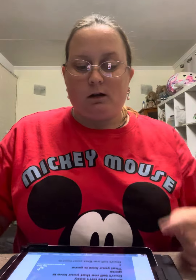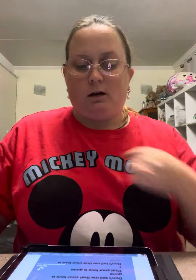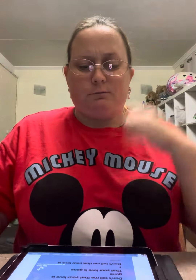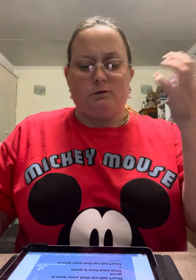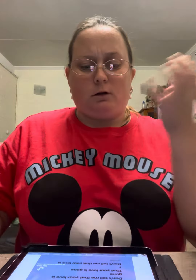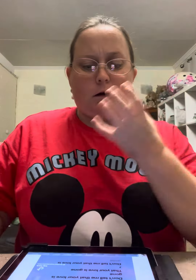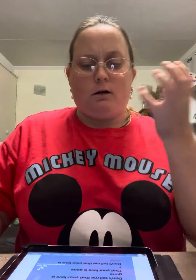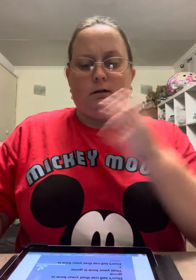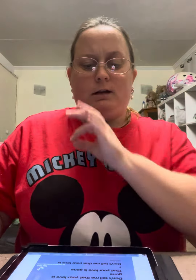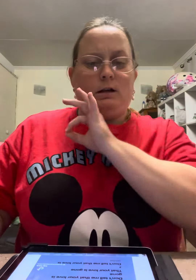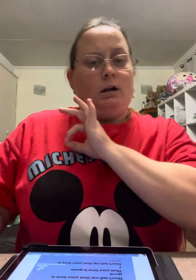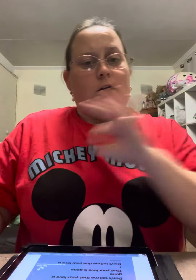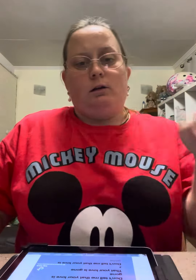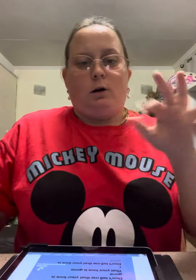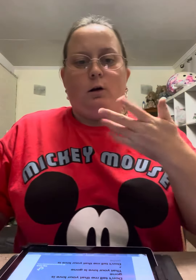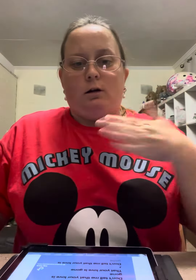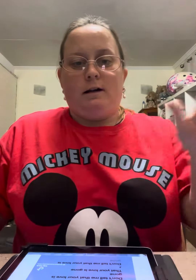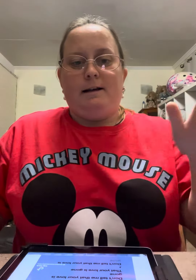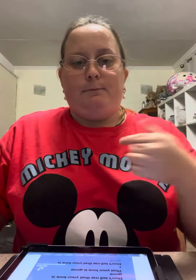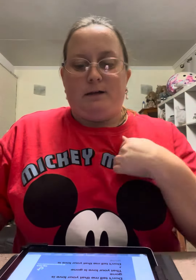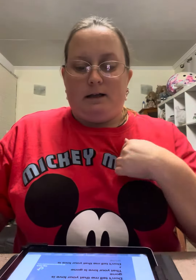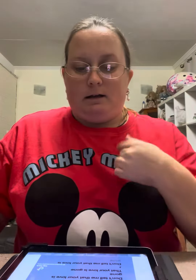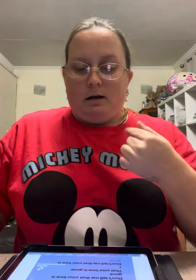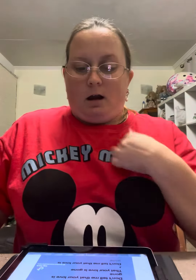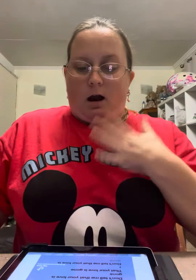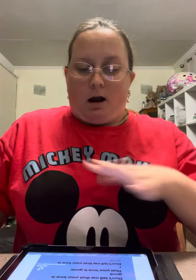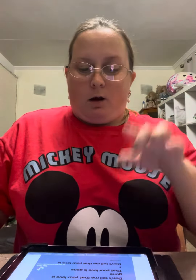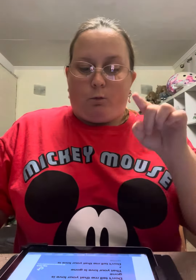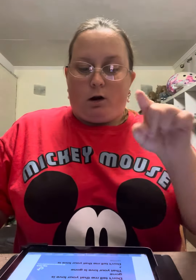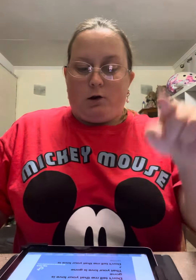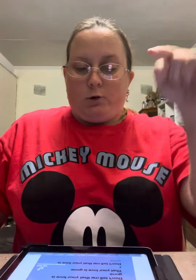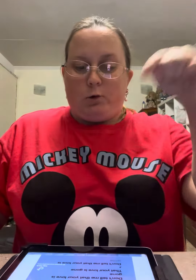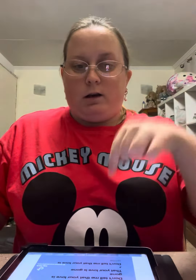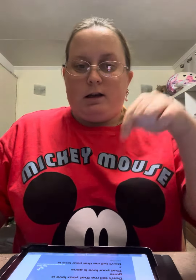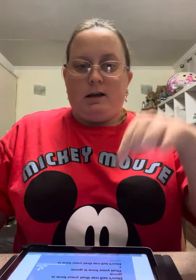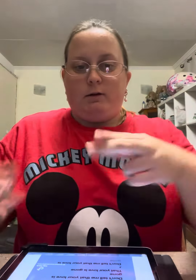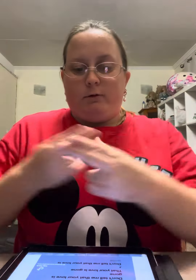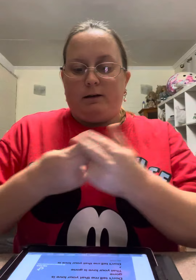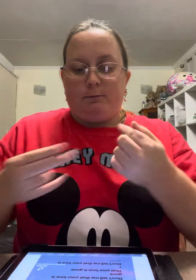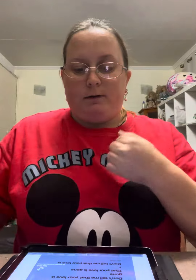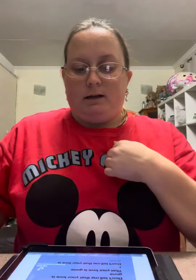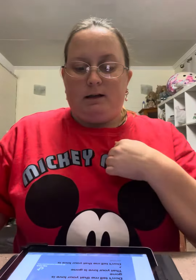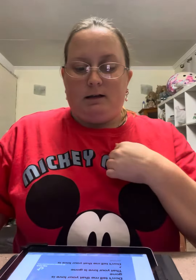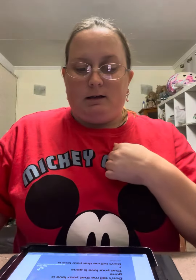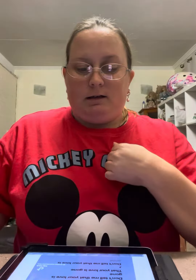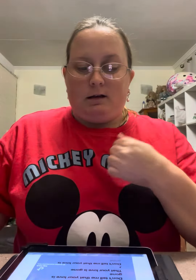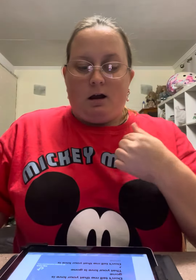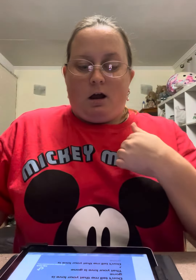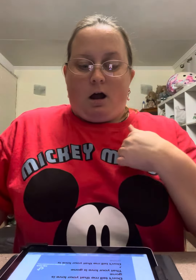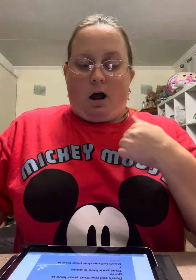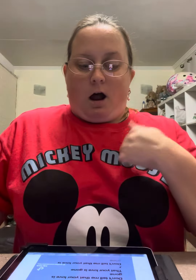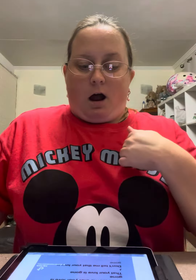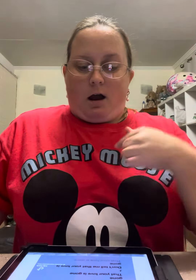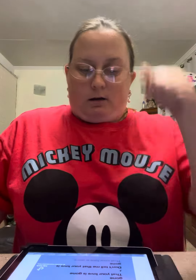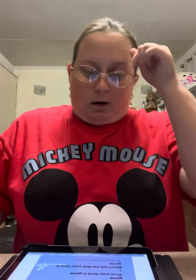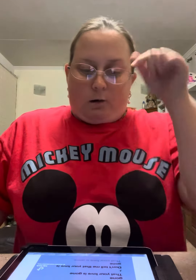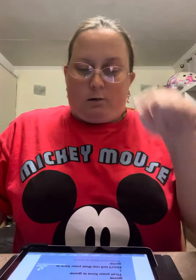I'm sorry, don't leave me. I want you here with me. I know